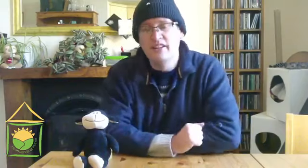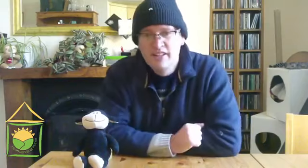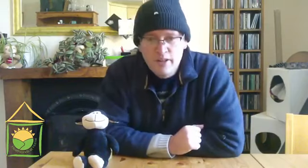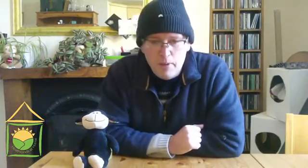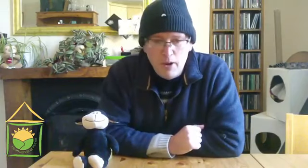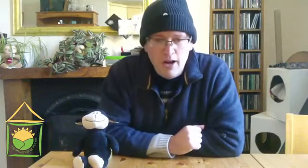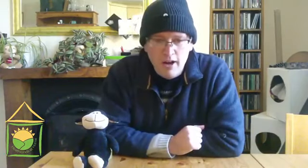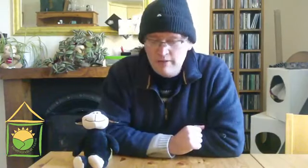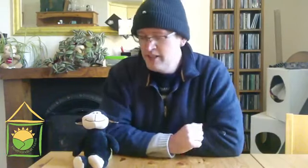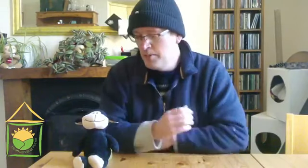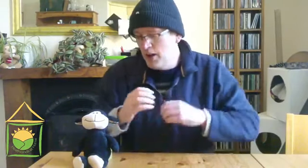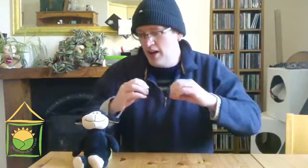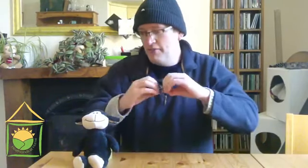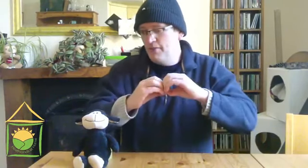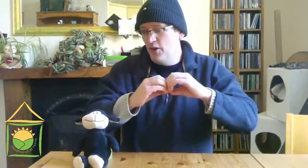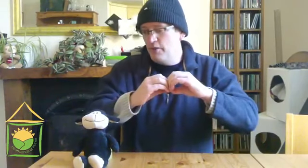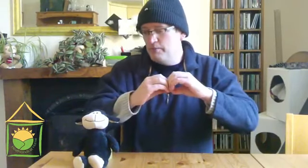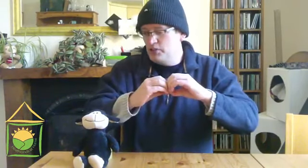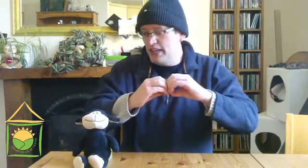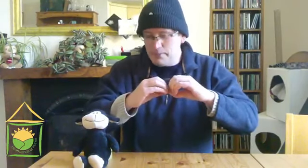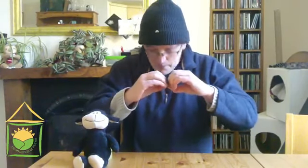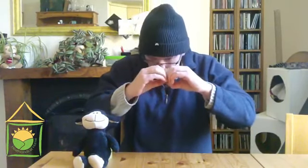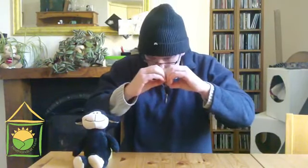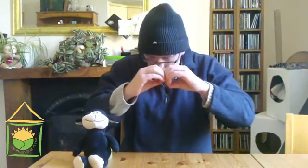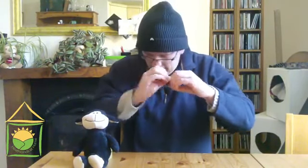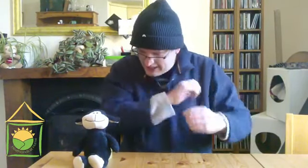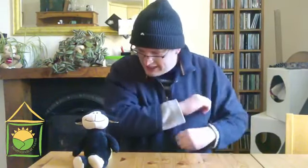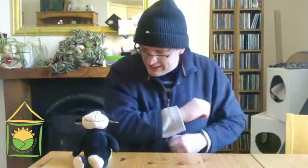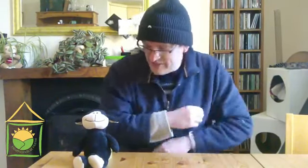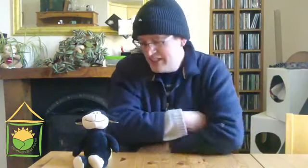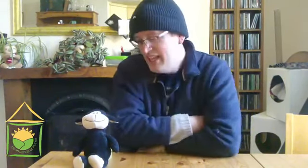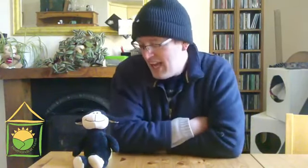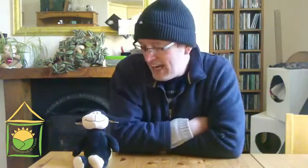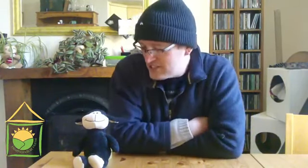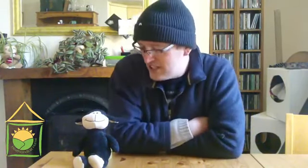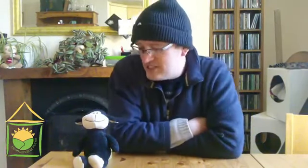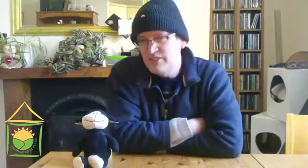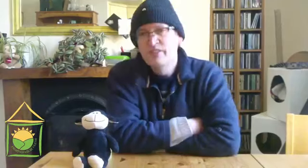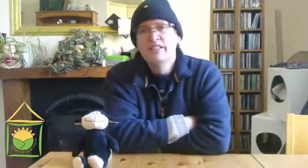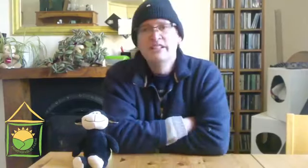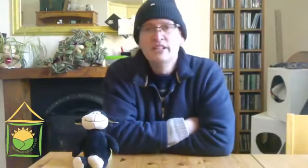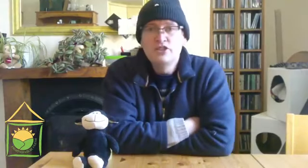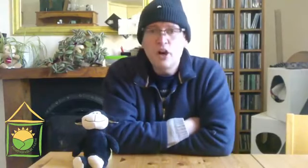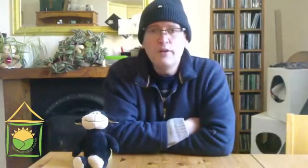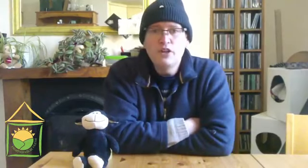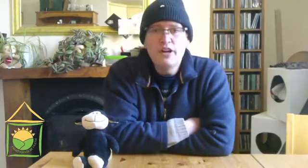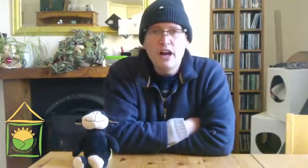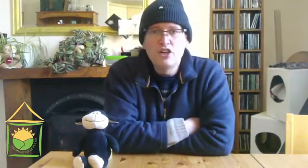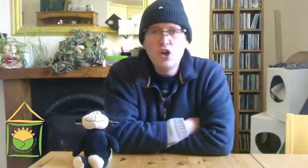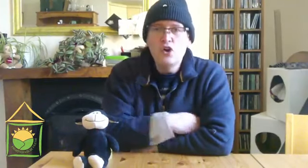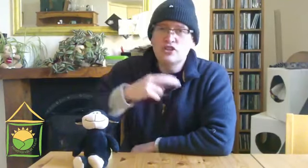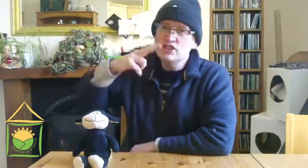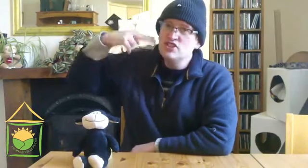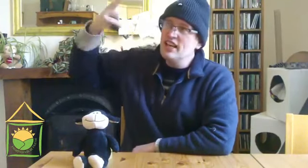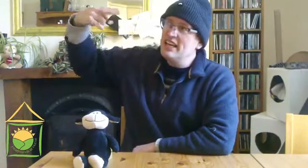the burr for sheep Barney. Excellent. So we've done a good singing